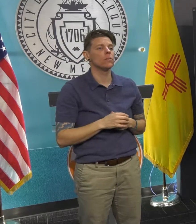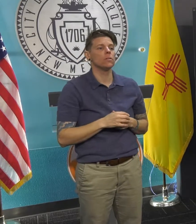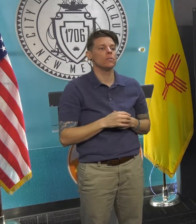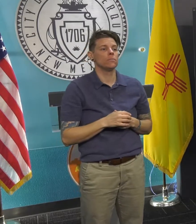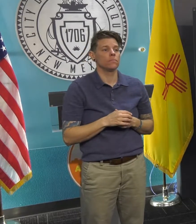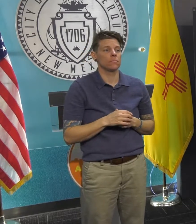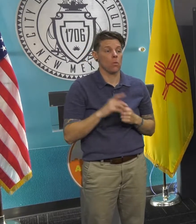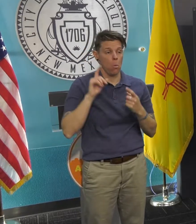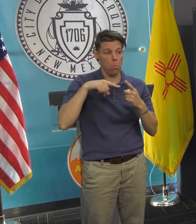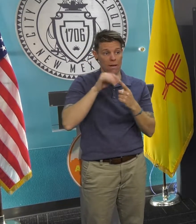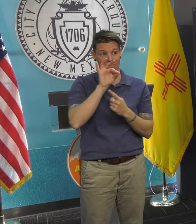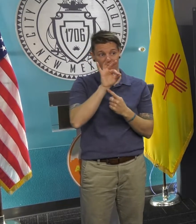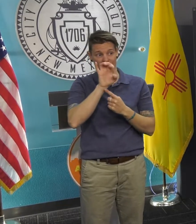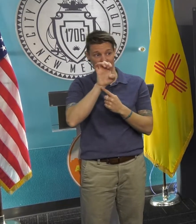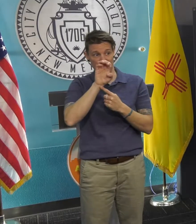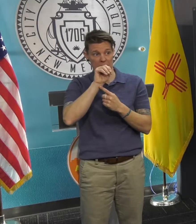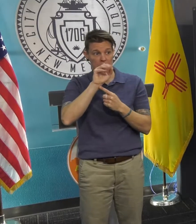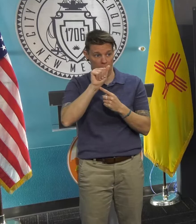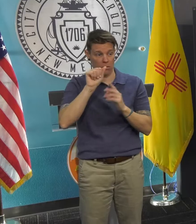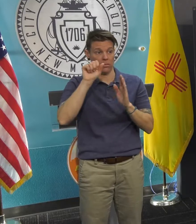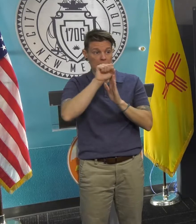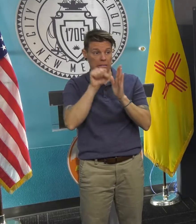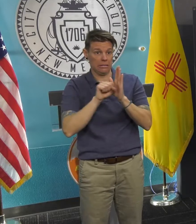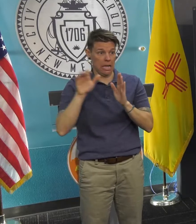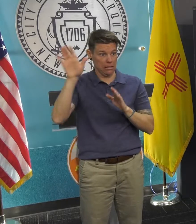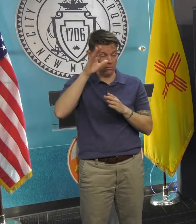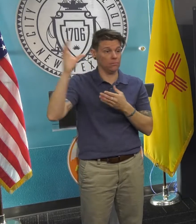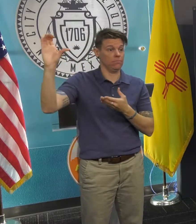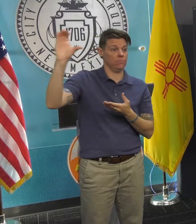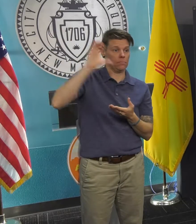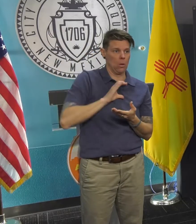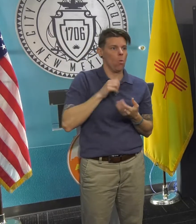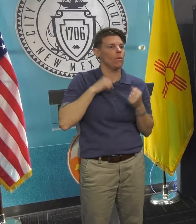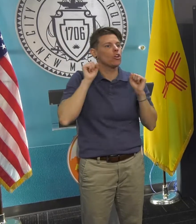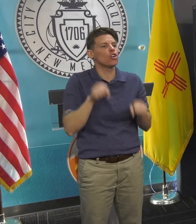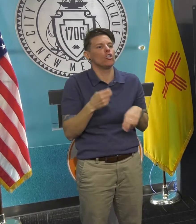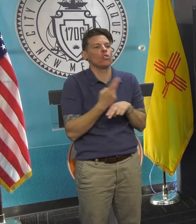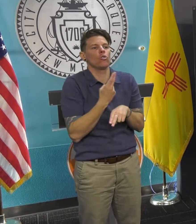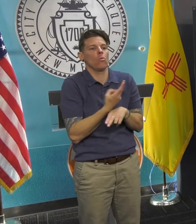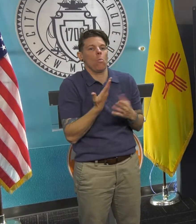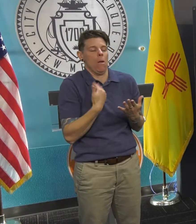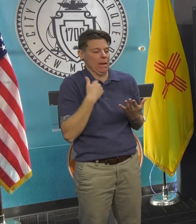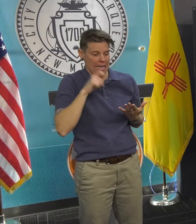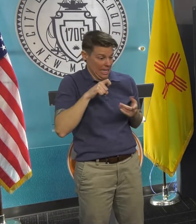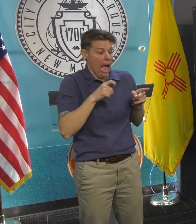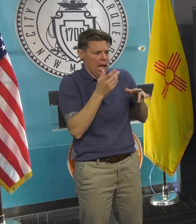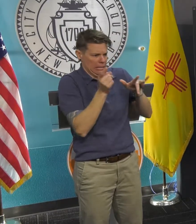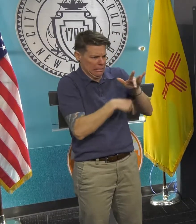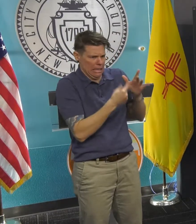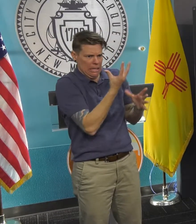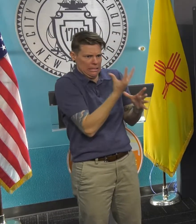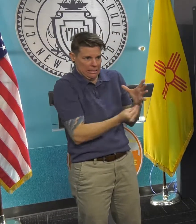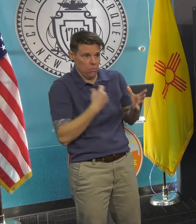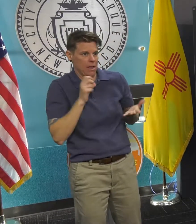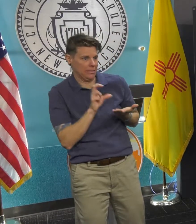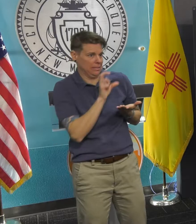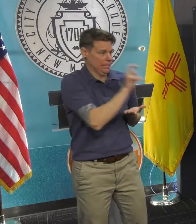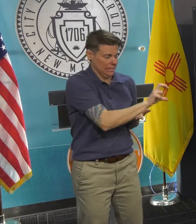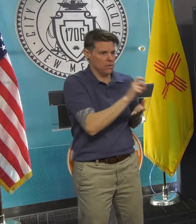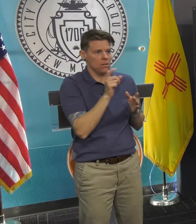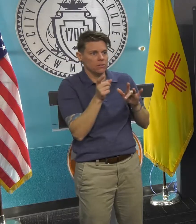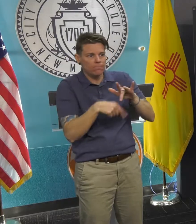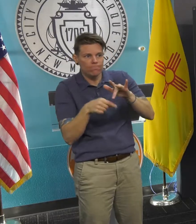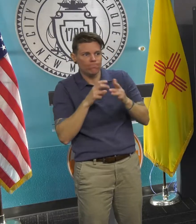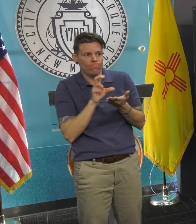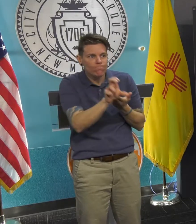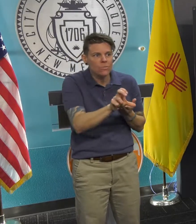disaster assistance. This will help those local governments like Albuquerque that are experiencing a decrease in revenue and don't